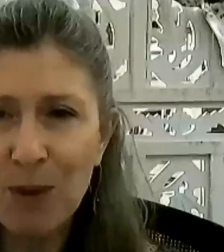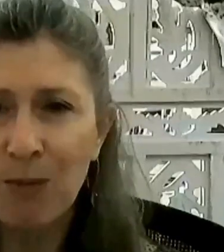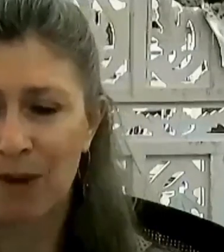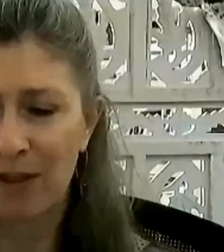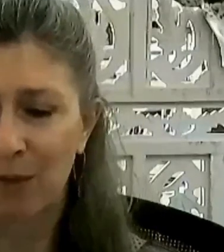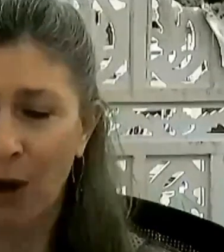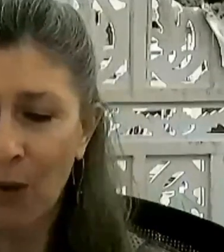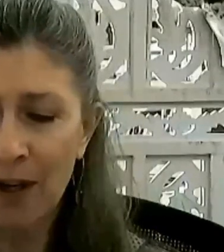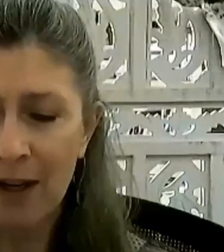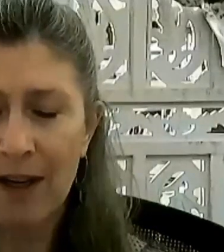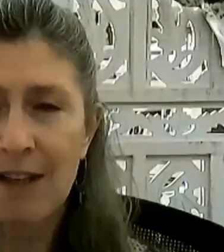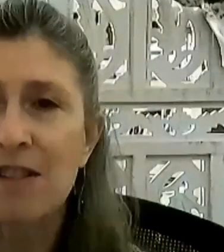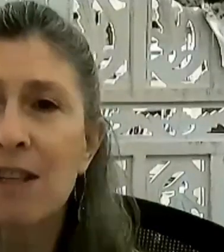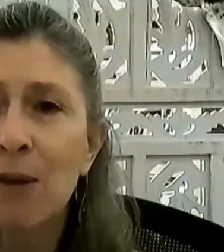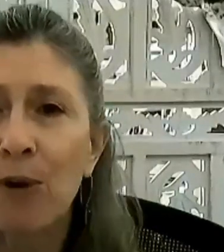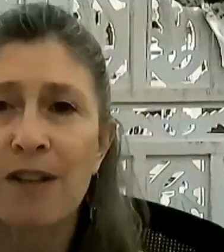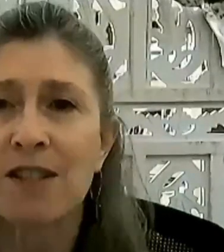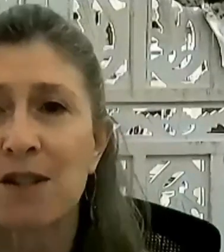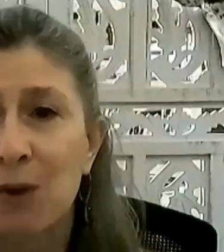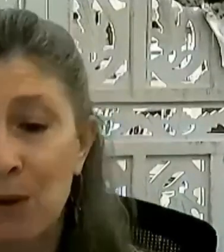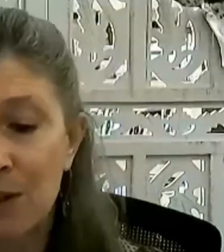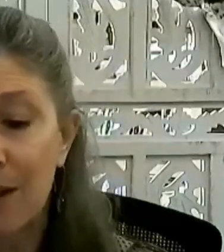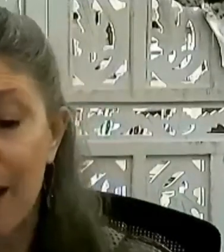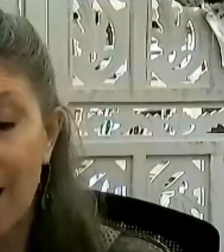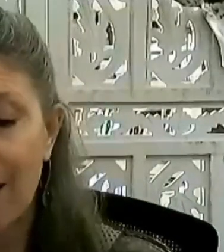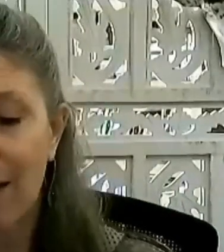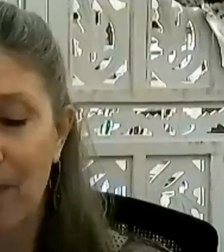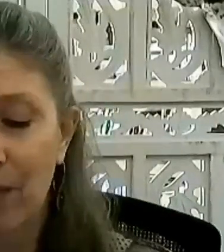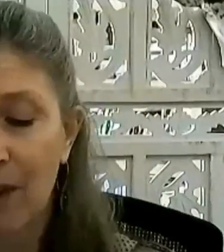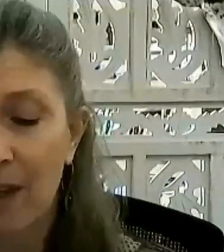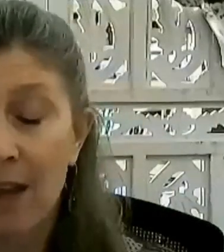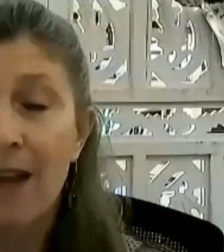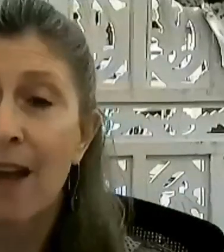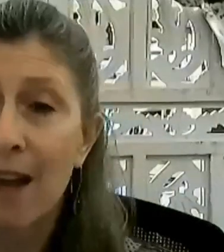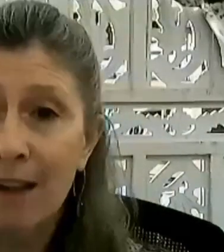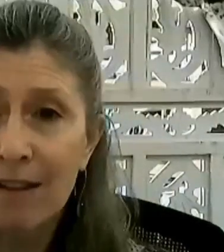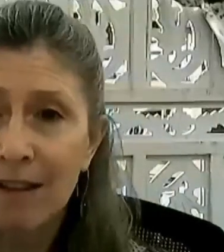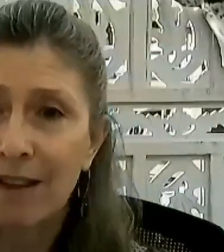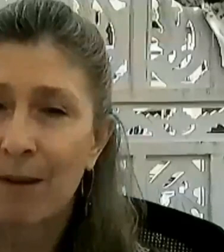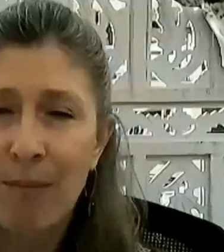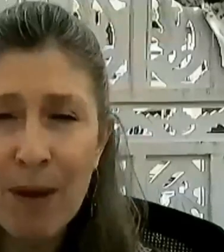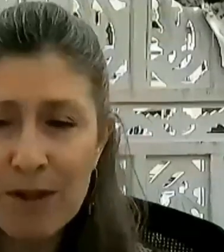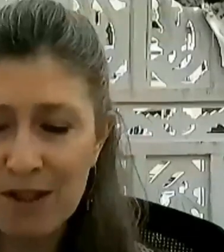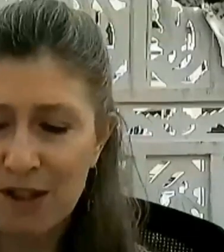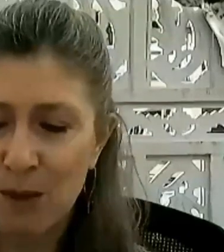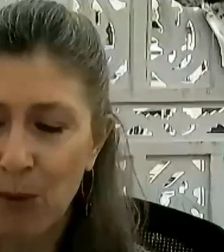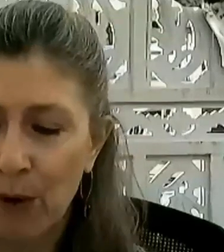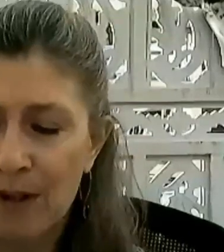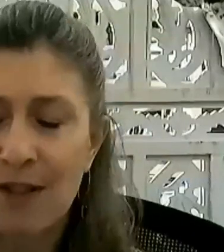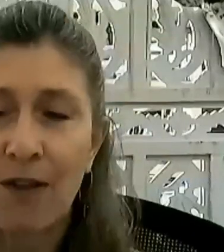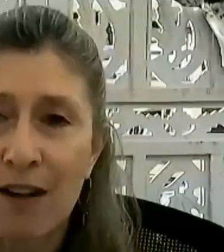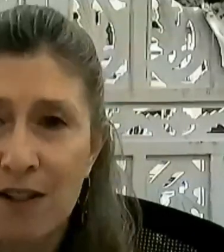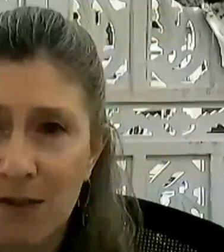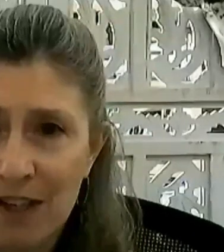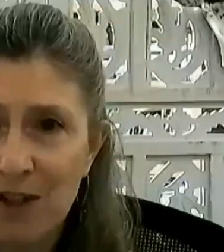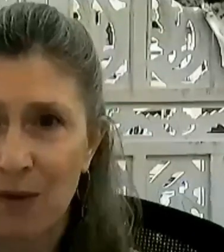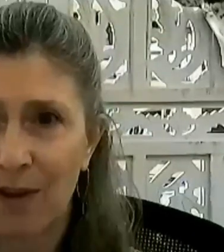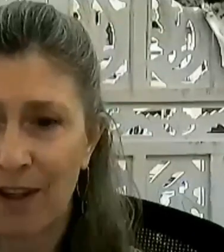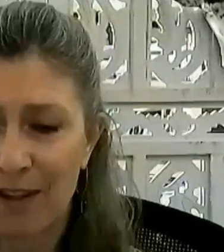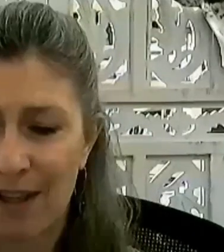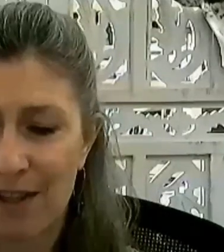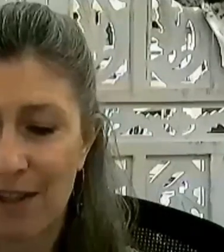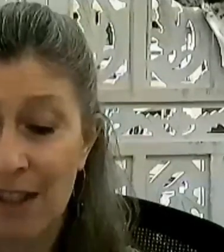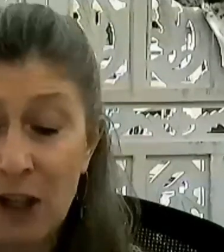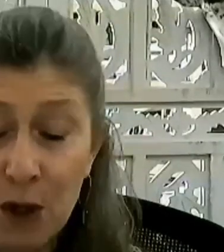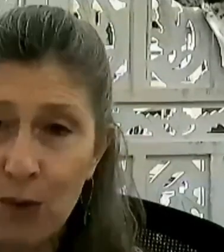lawsuits to keep the momentum going and see the process through to the end. And the members and supporters of